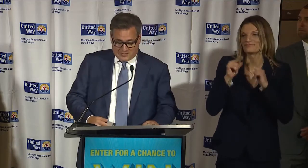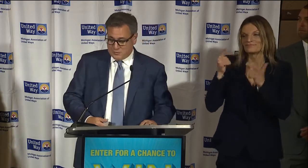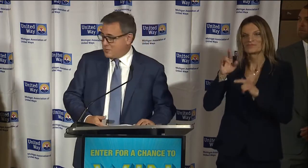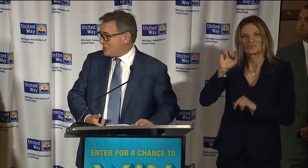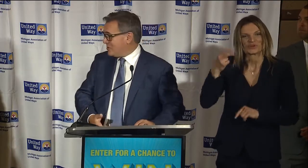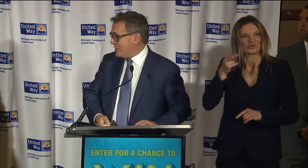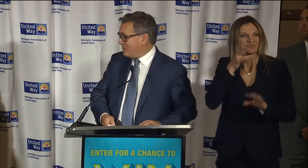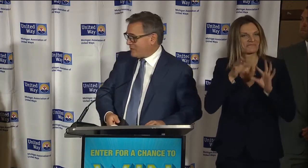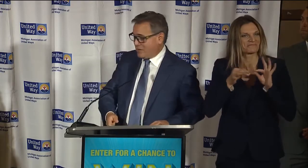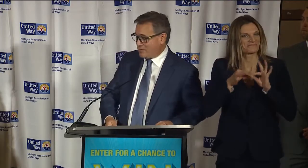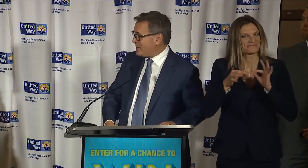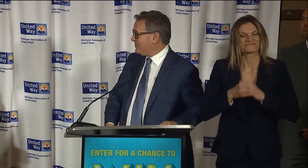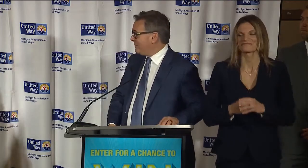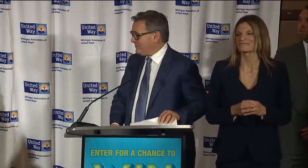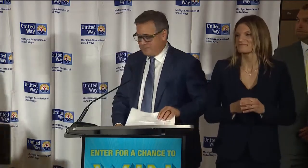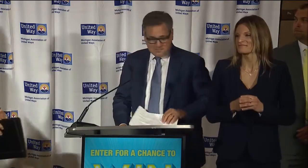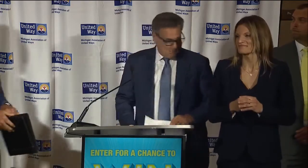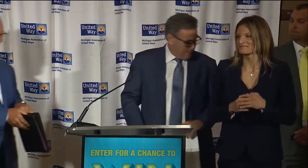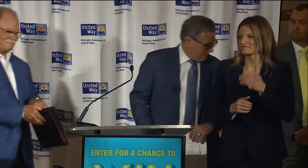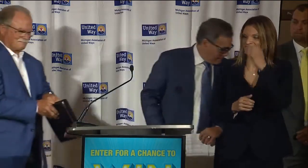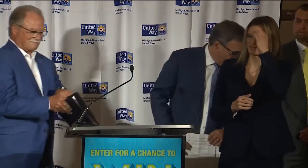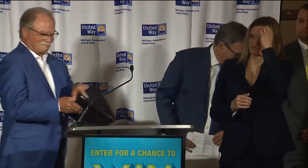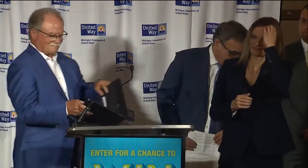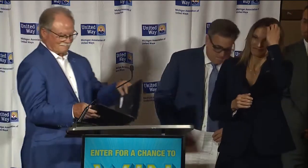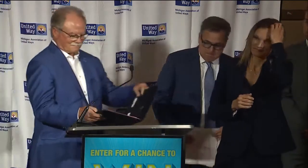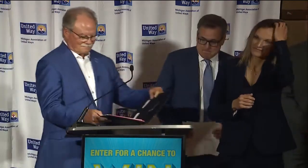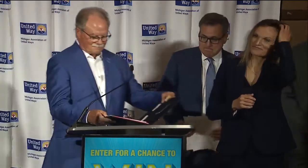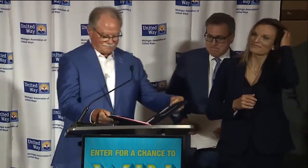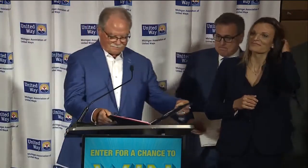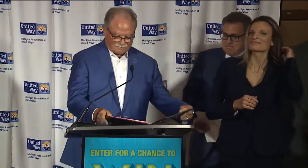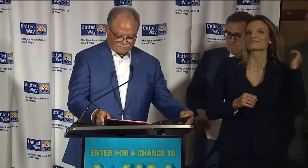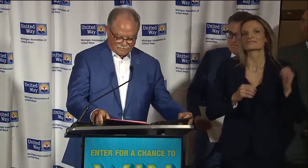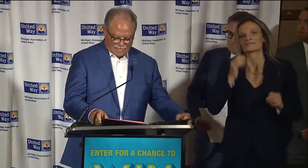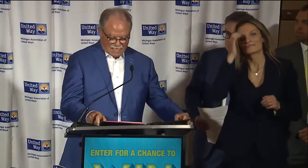Rich Studley from the Michigan Chamber of Commerce.